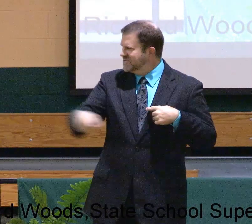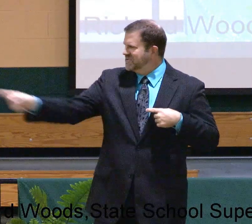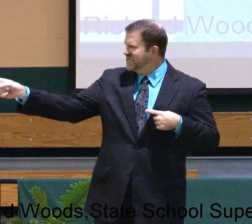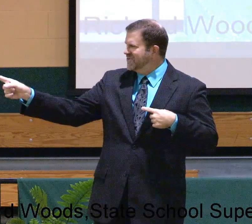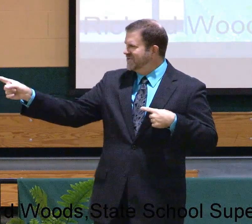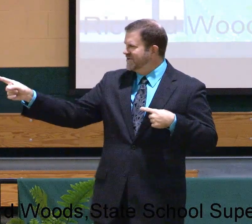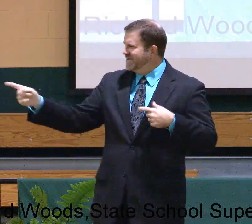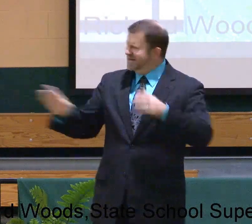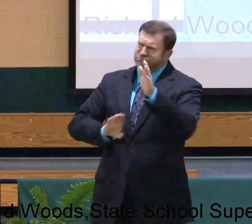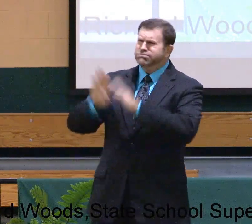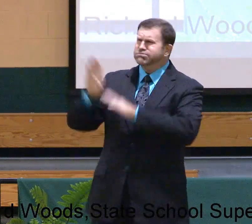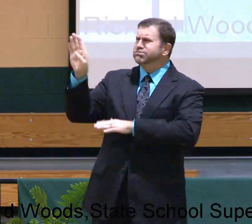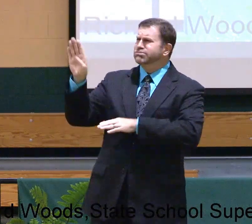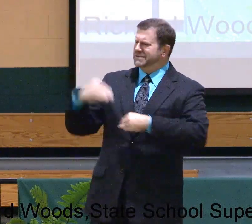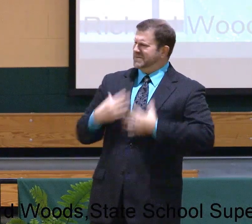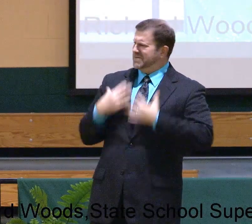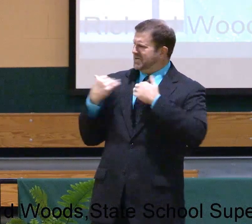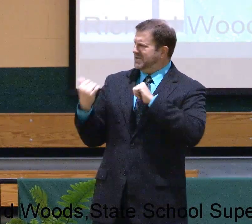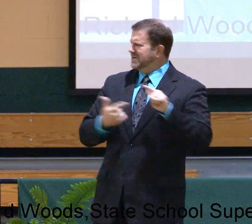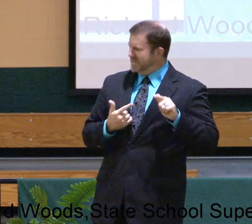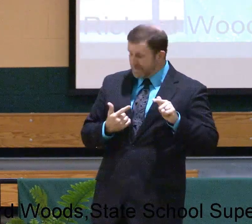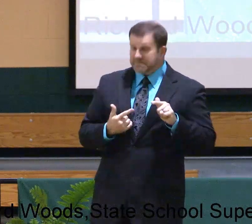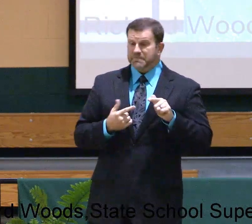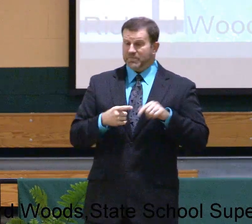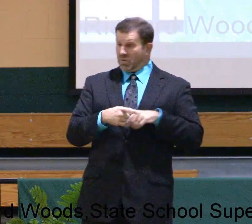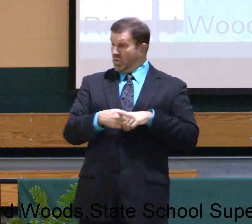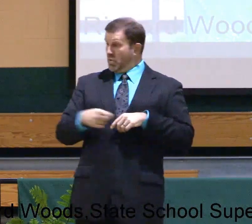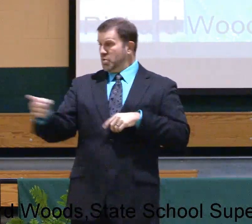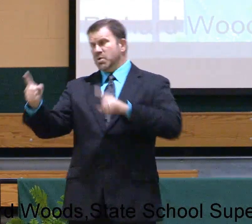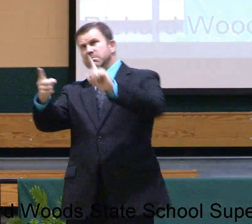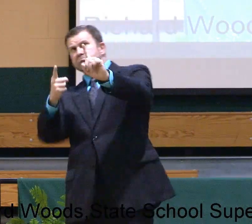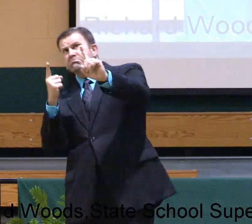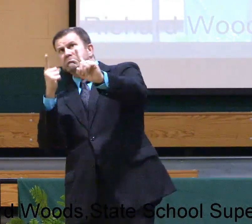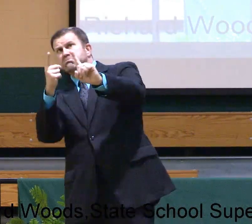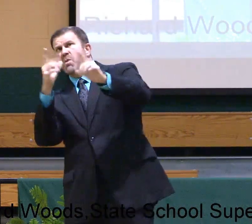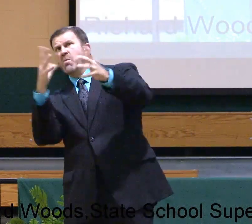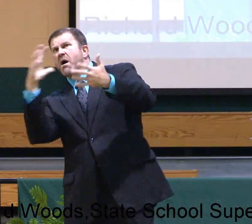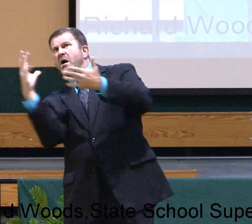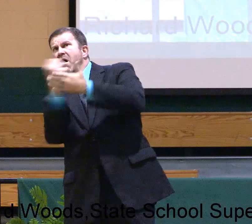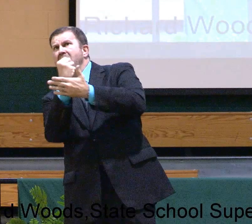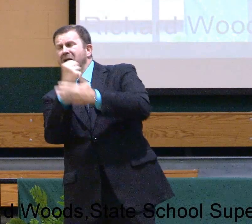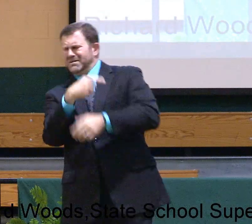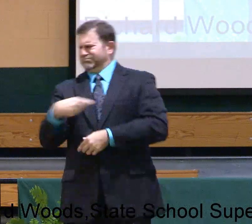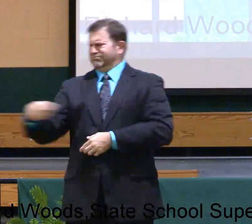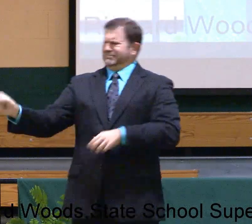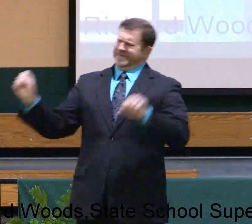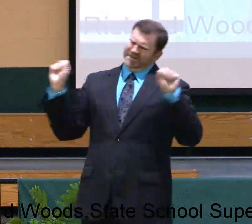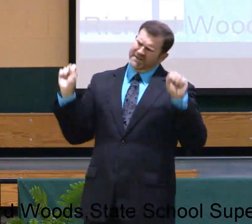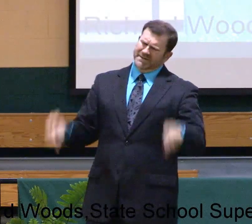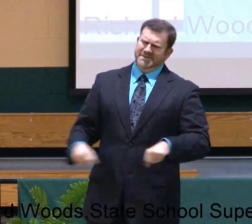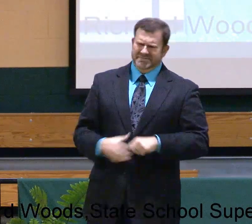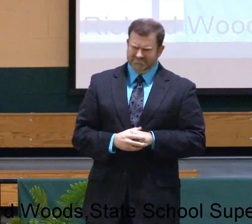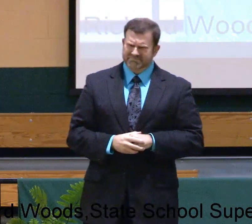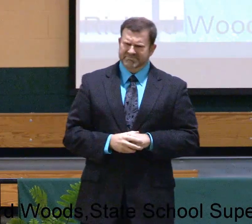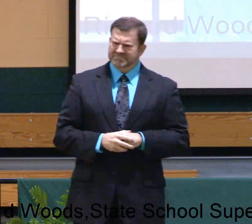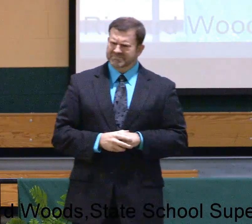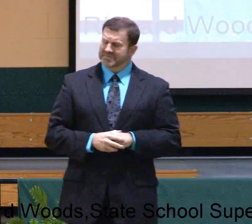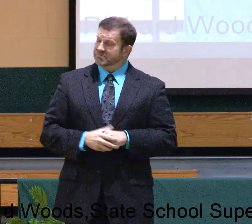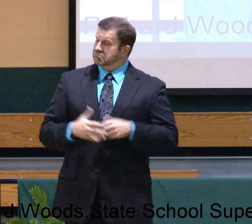what I would say is that anything you aspire to achieve, you can. And so I wish to congratulate you. Thank you for your